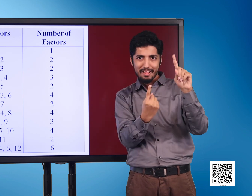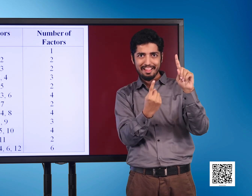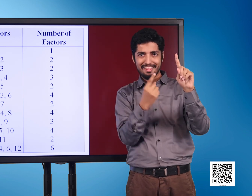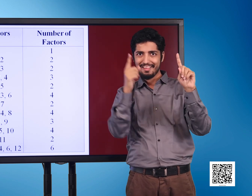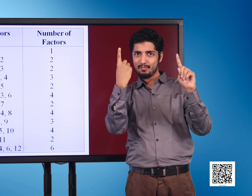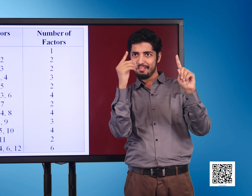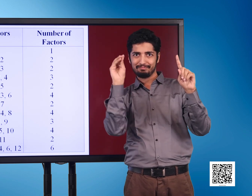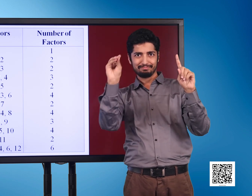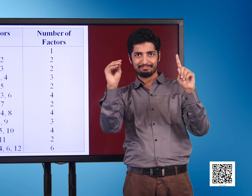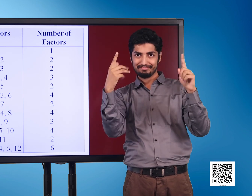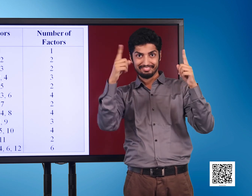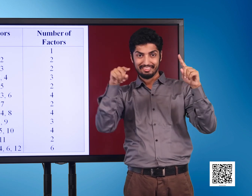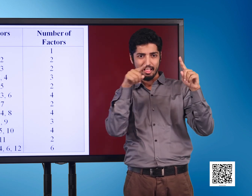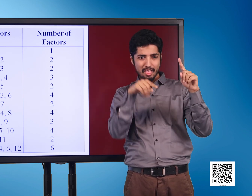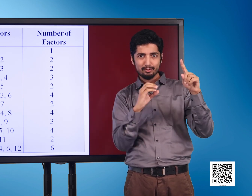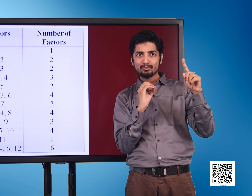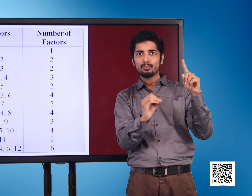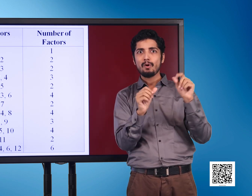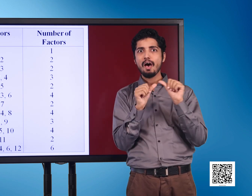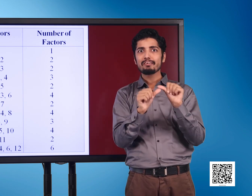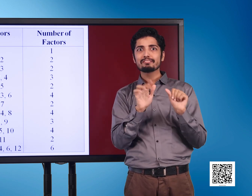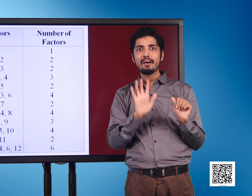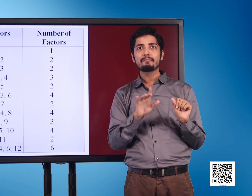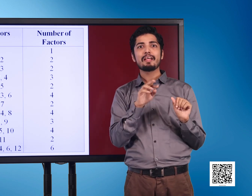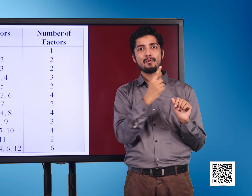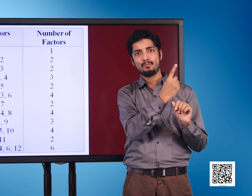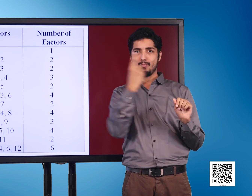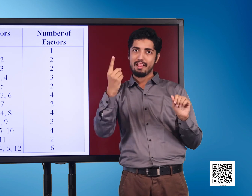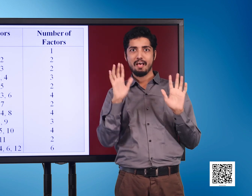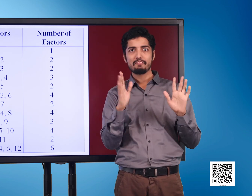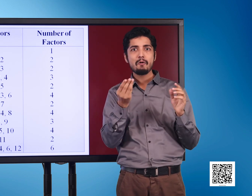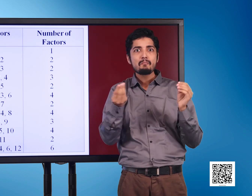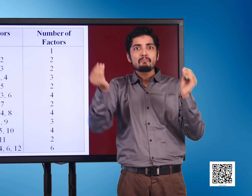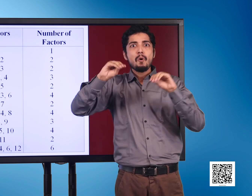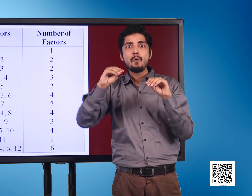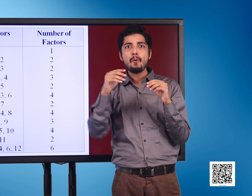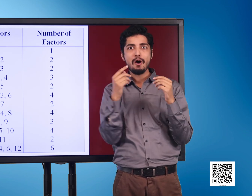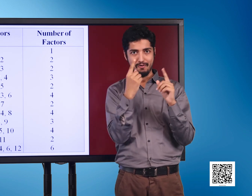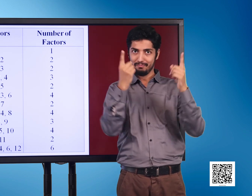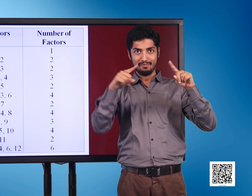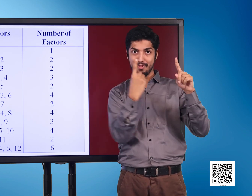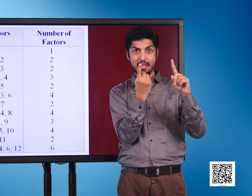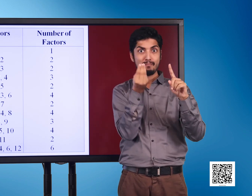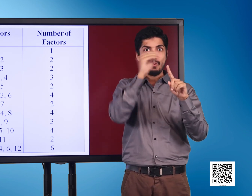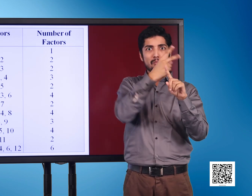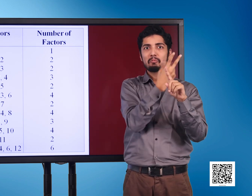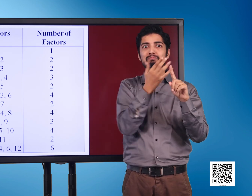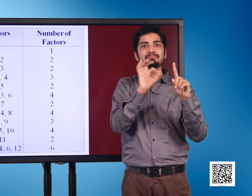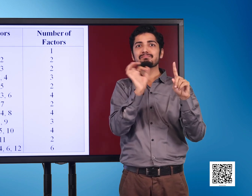4, 1, 2, 4. 3, 5, 1, 5.